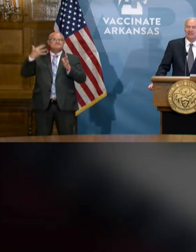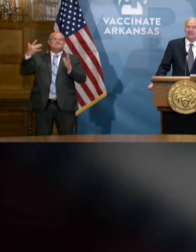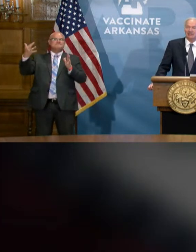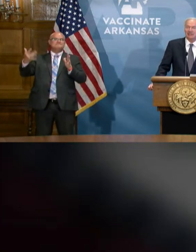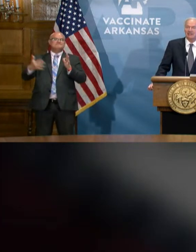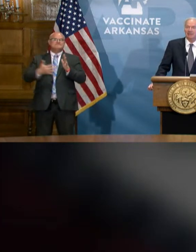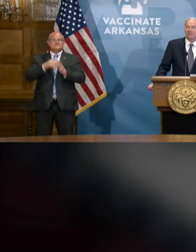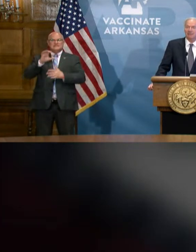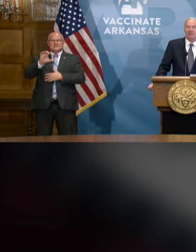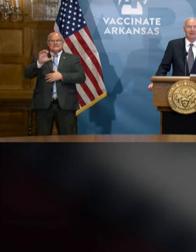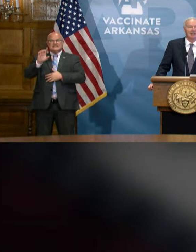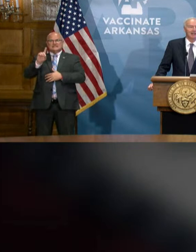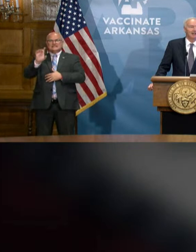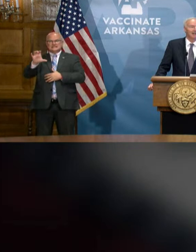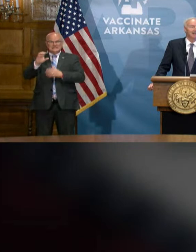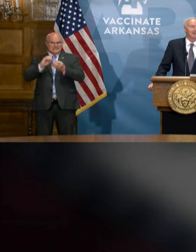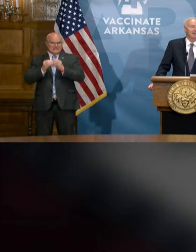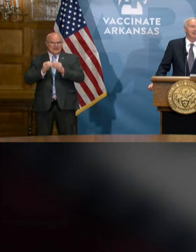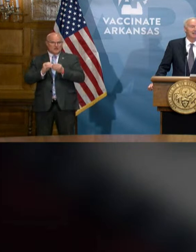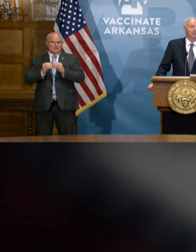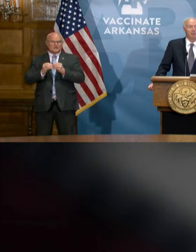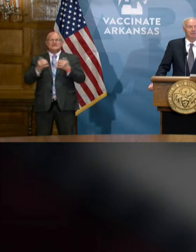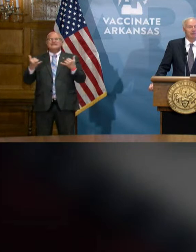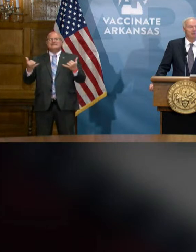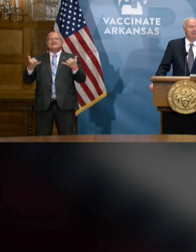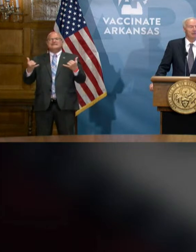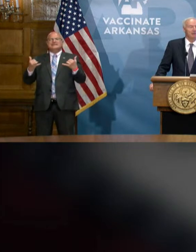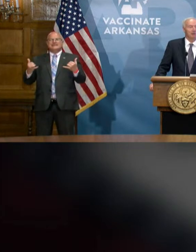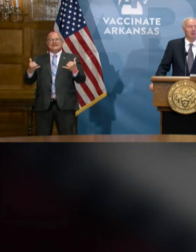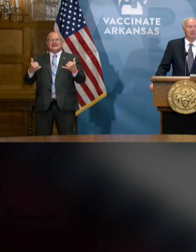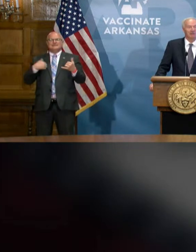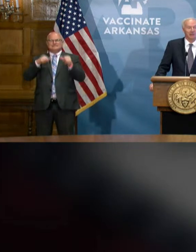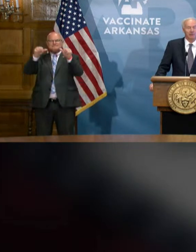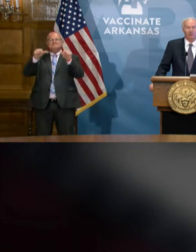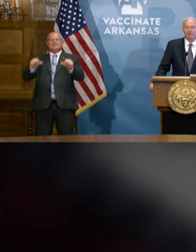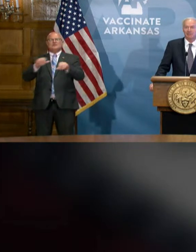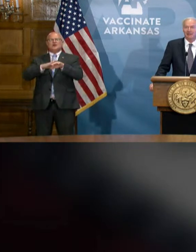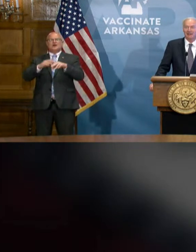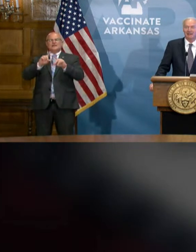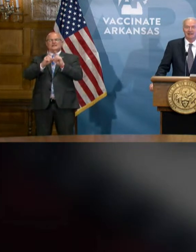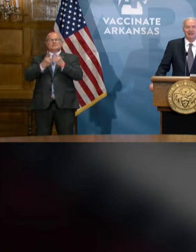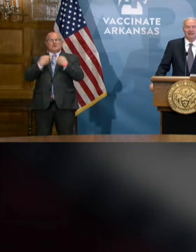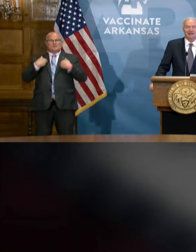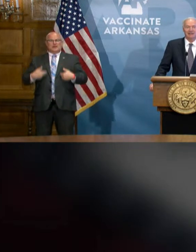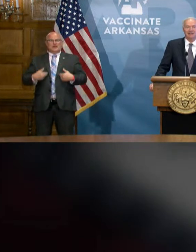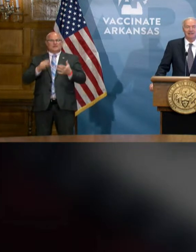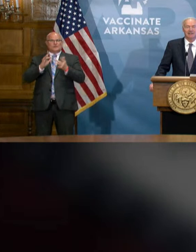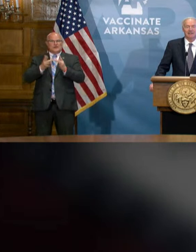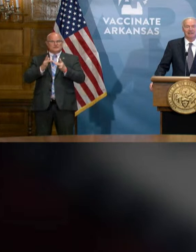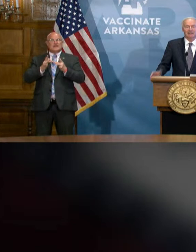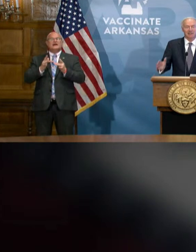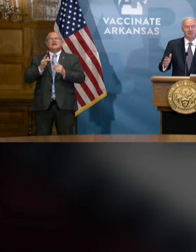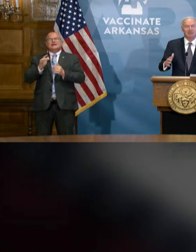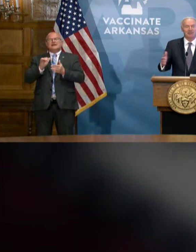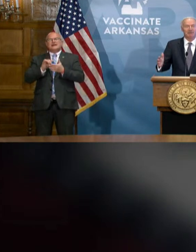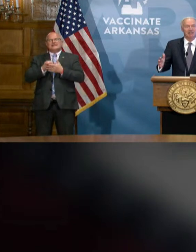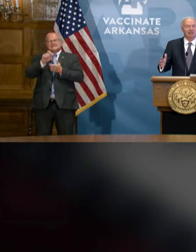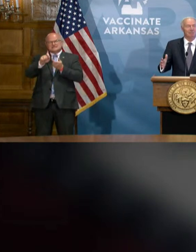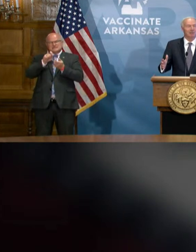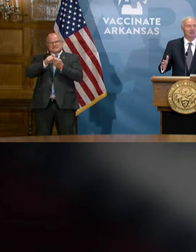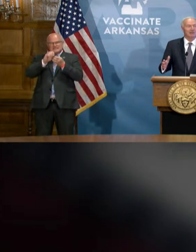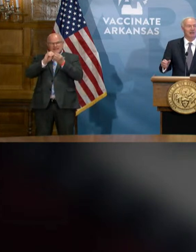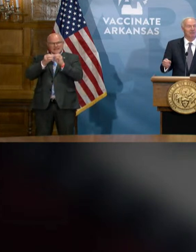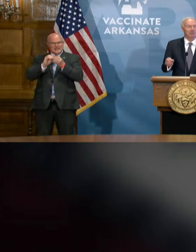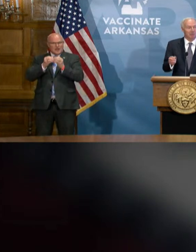on the CDC numbers. Today will be posted on the Department of Health website, the